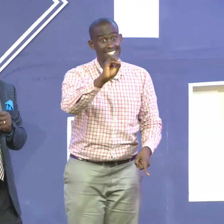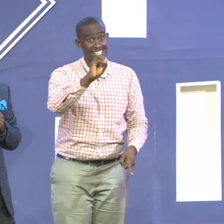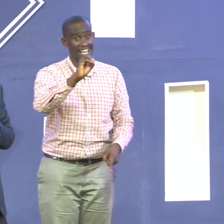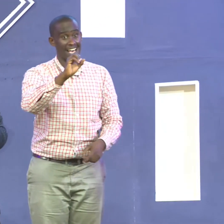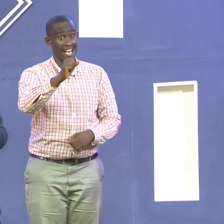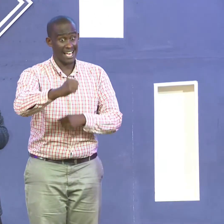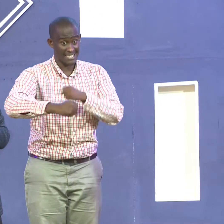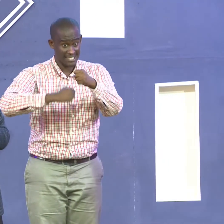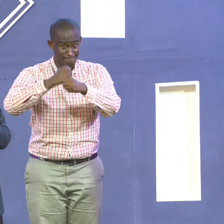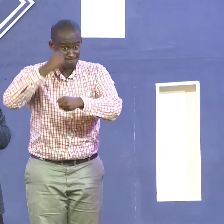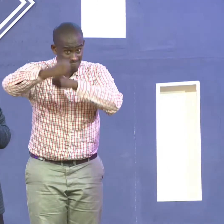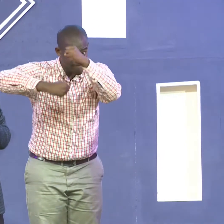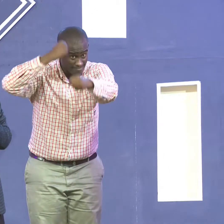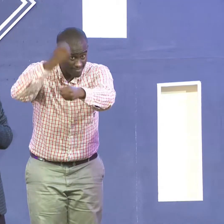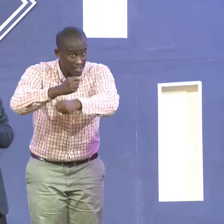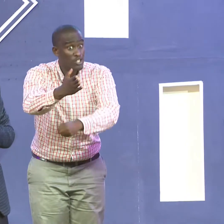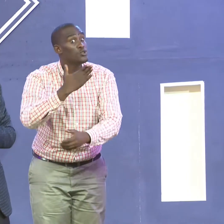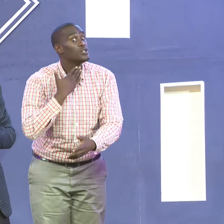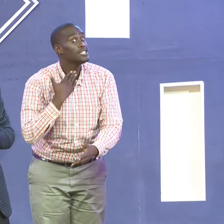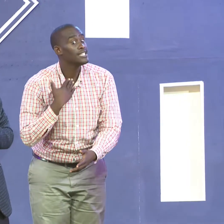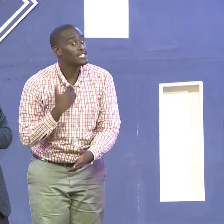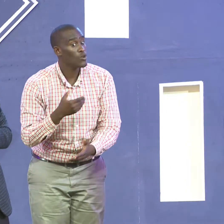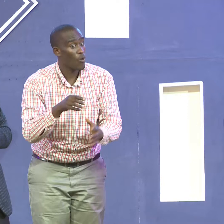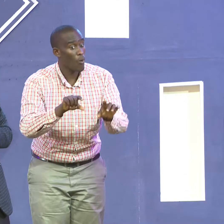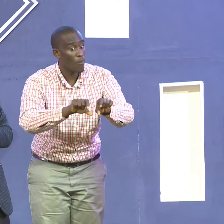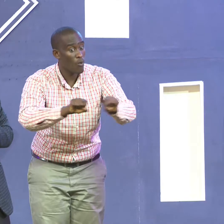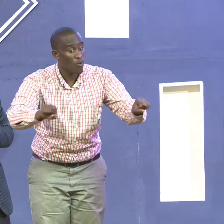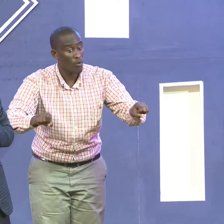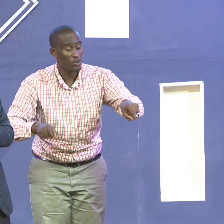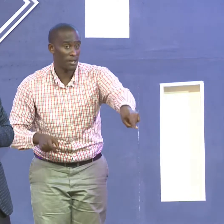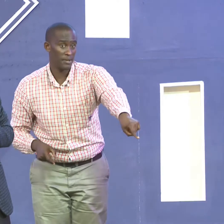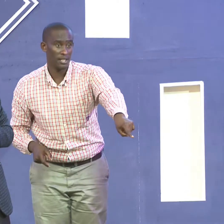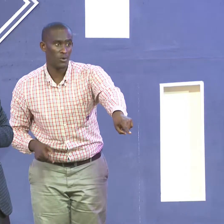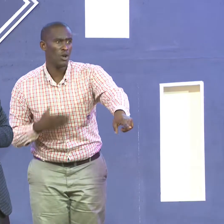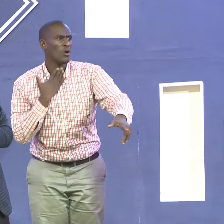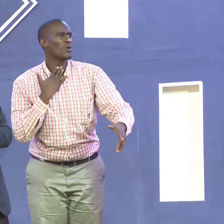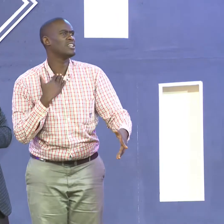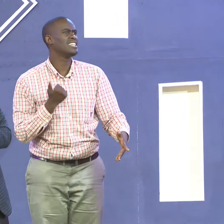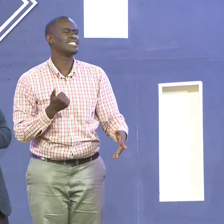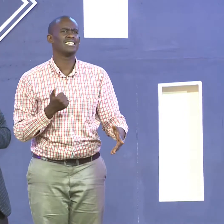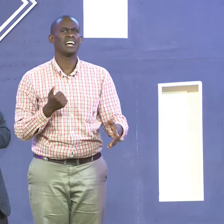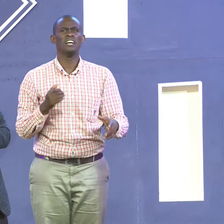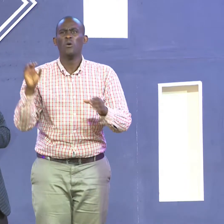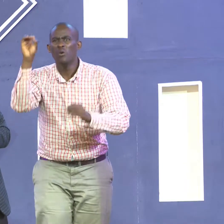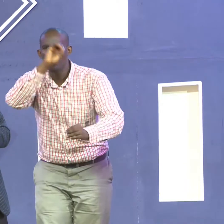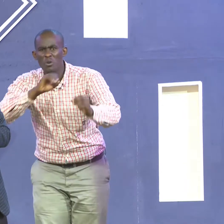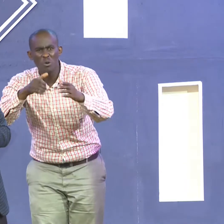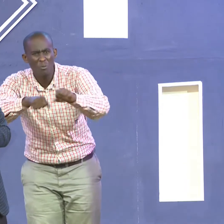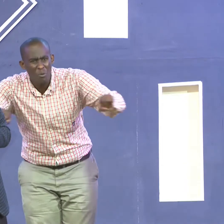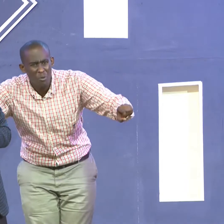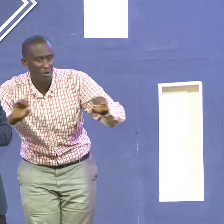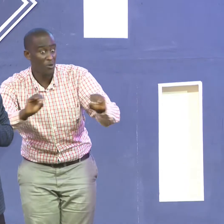the time you conclude those 30 years, you will find that stick. And you won't need to look